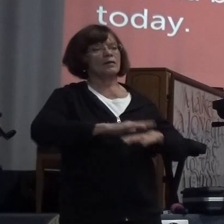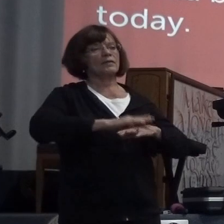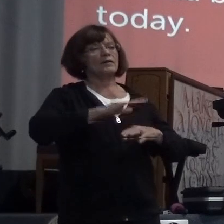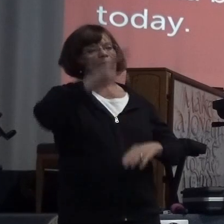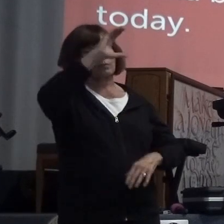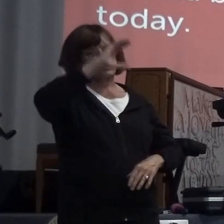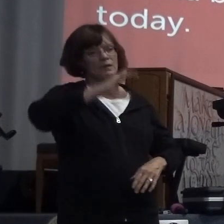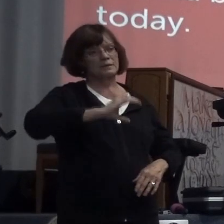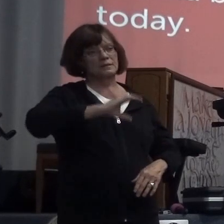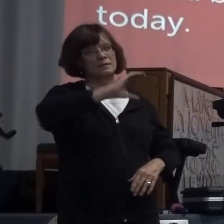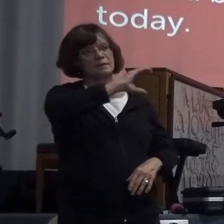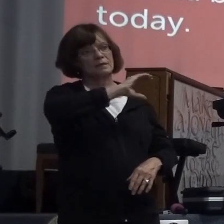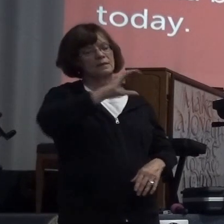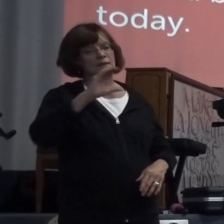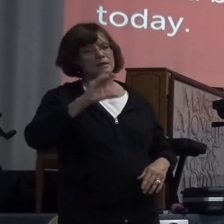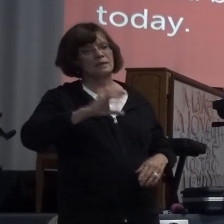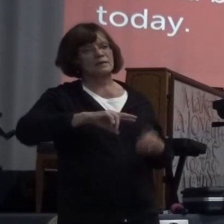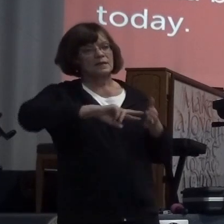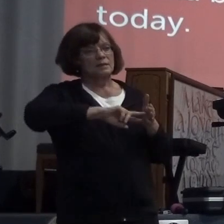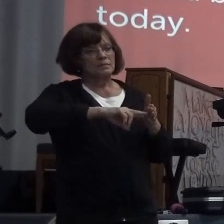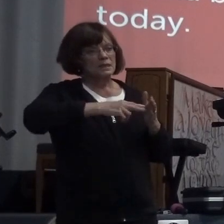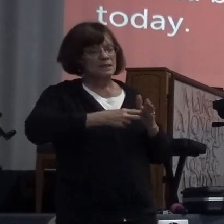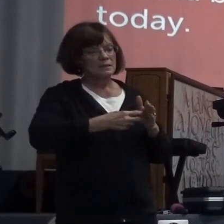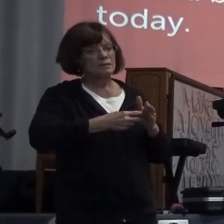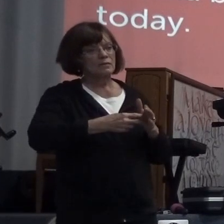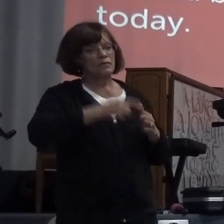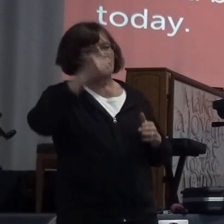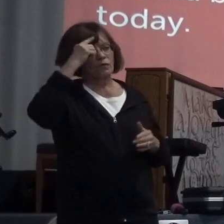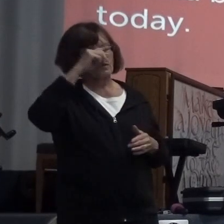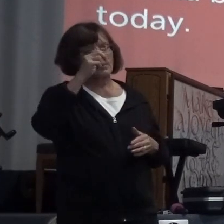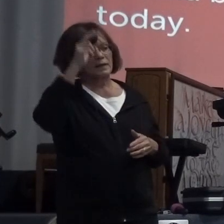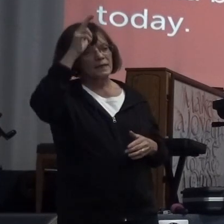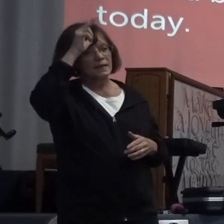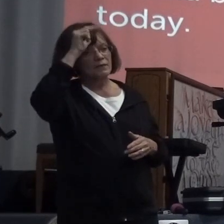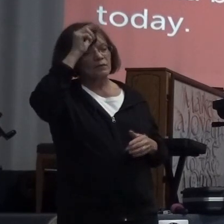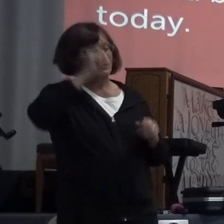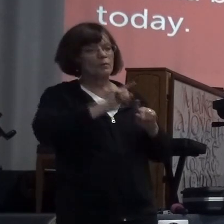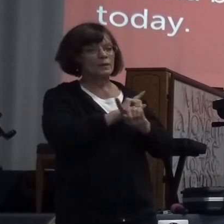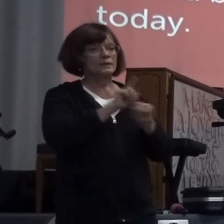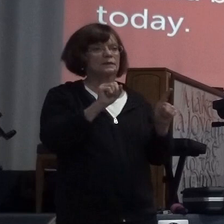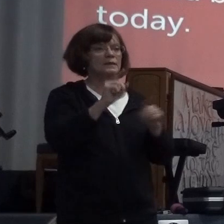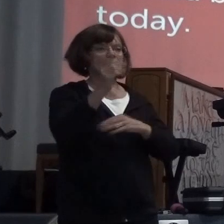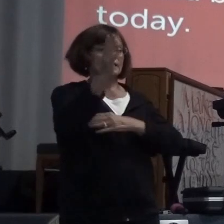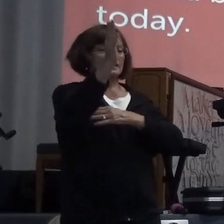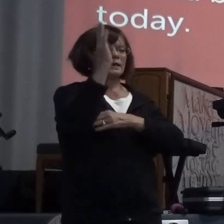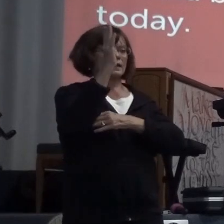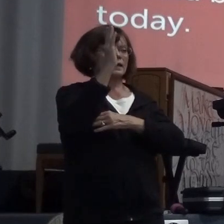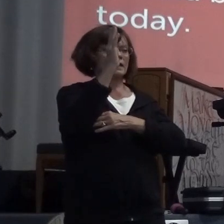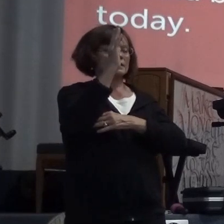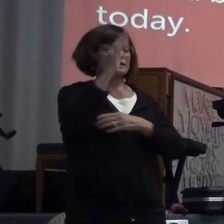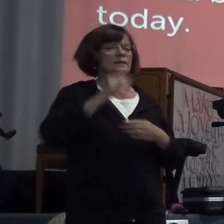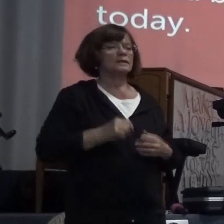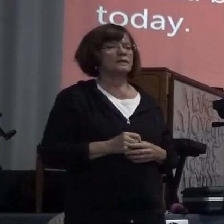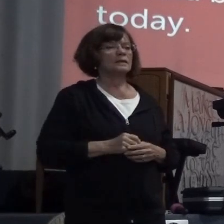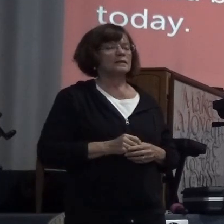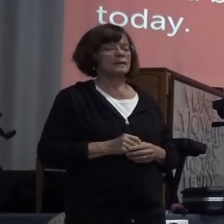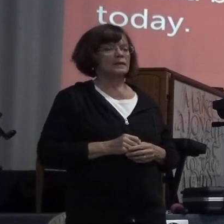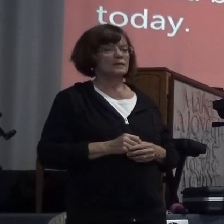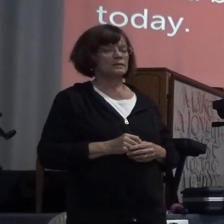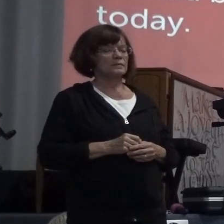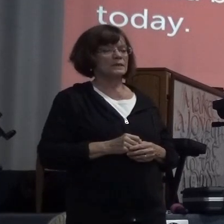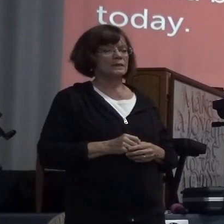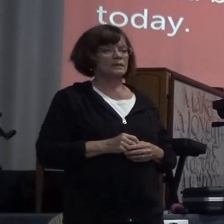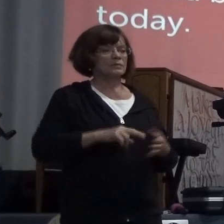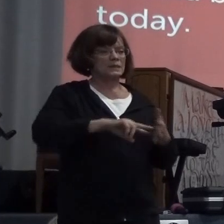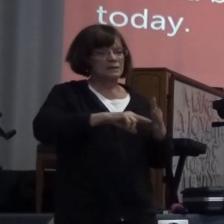him on the cross, they meant it for evil. But God meant it for good. That was part of his plan, just like this